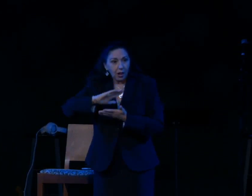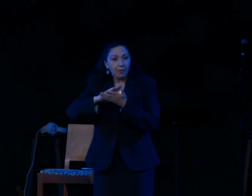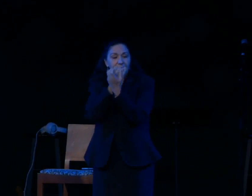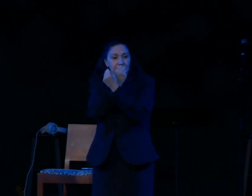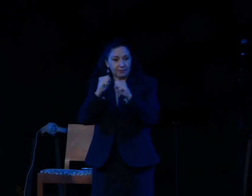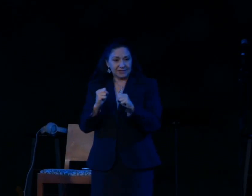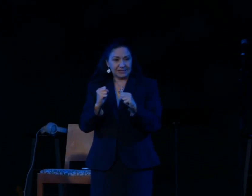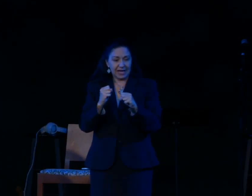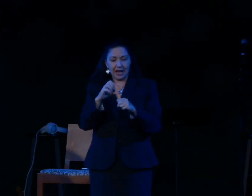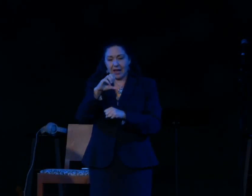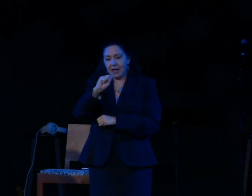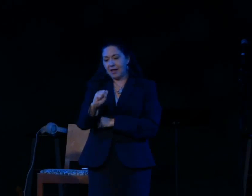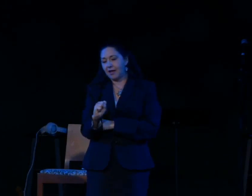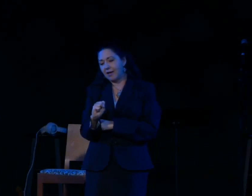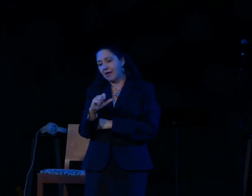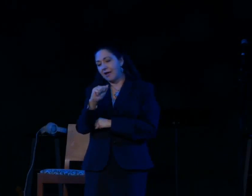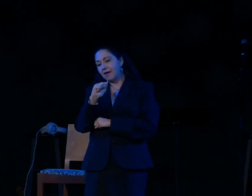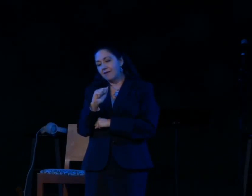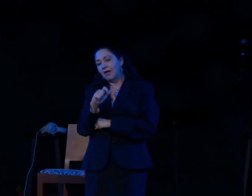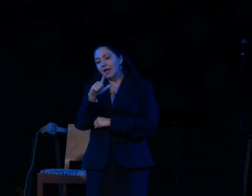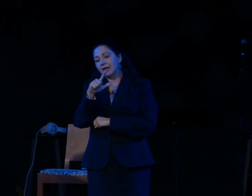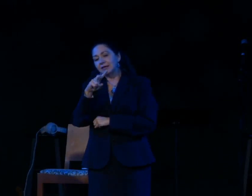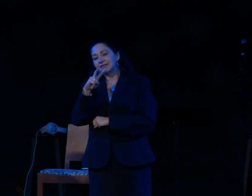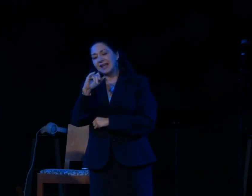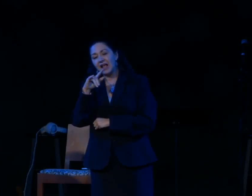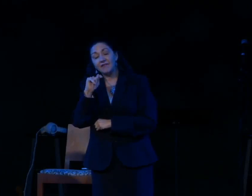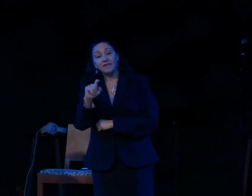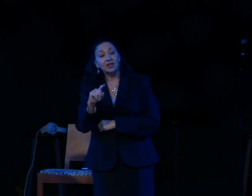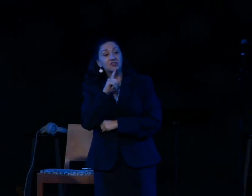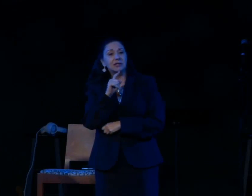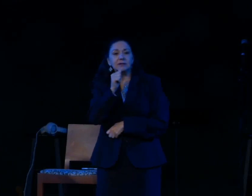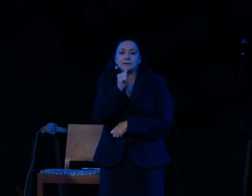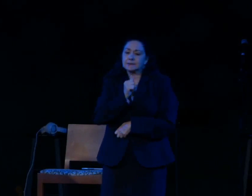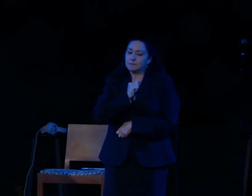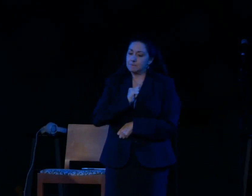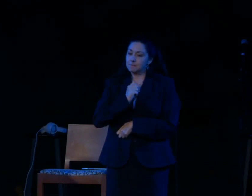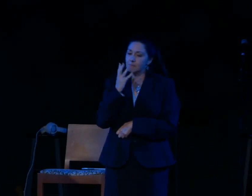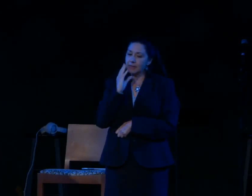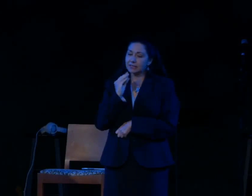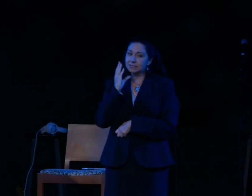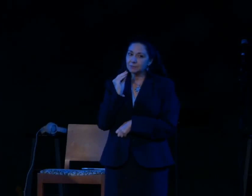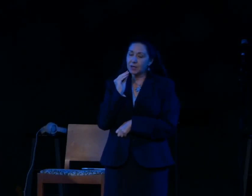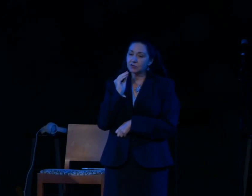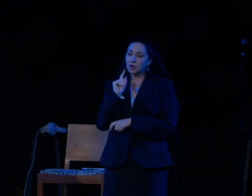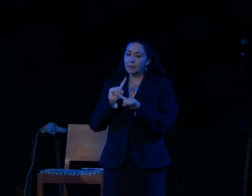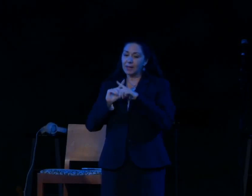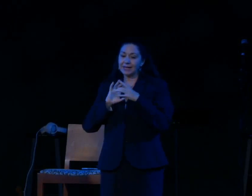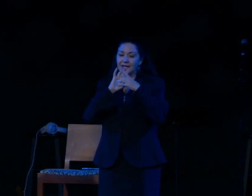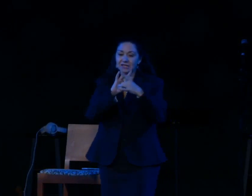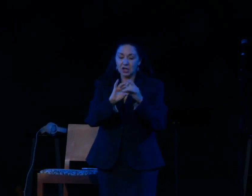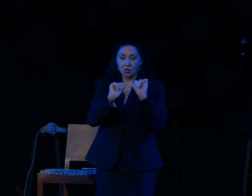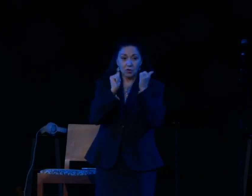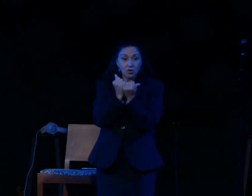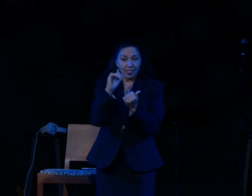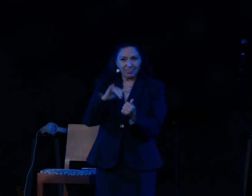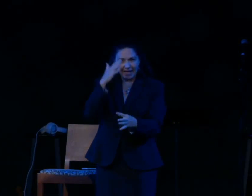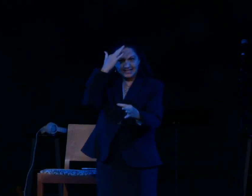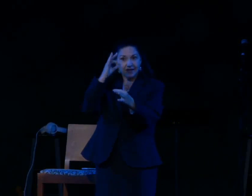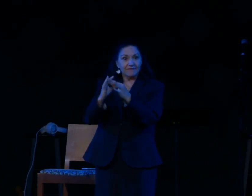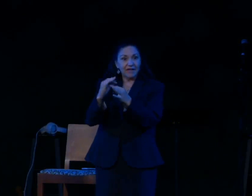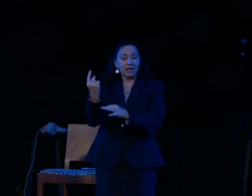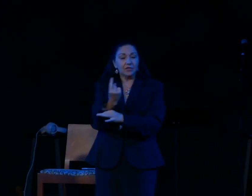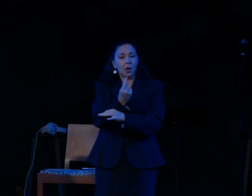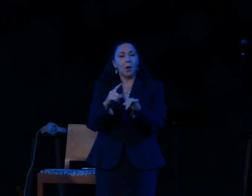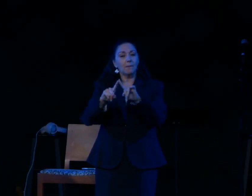salvation is deeply personal and necessarily social. That salvation is by faith alone,